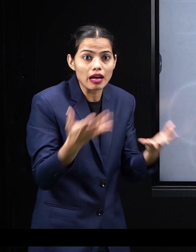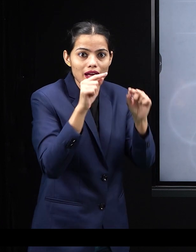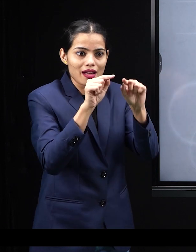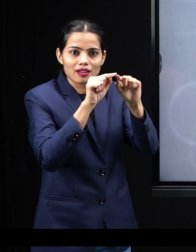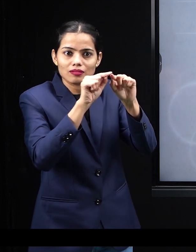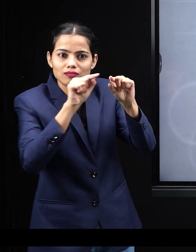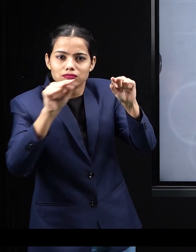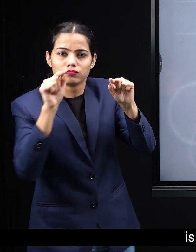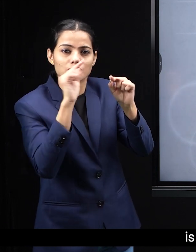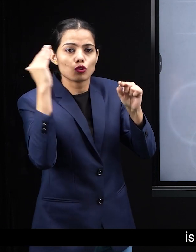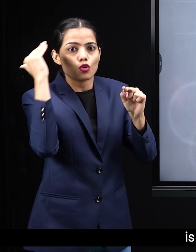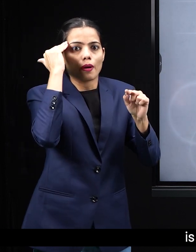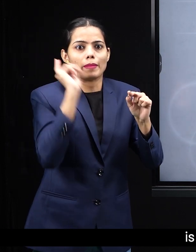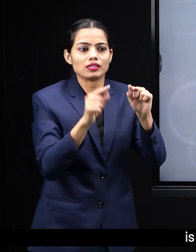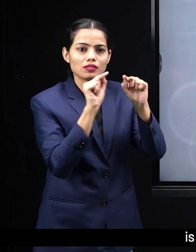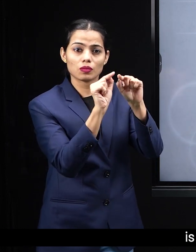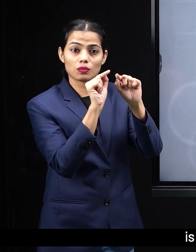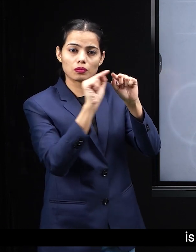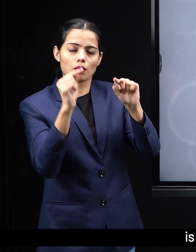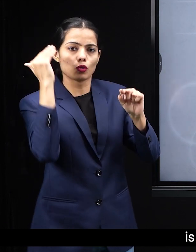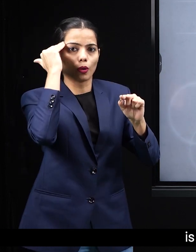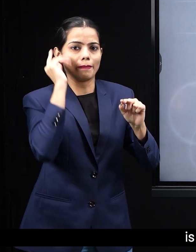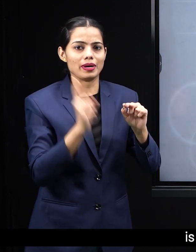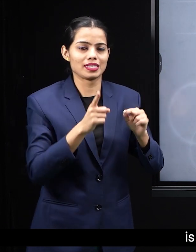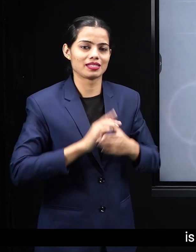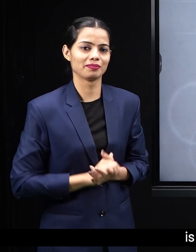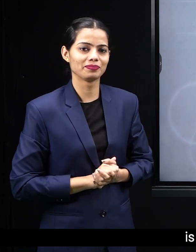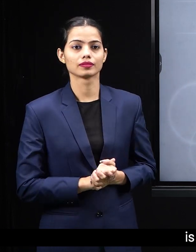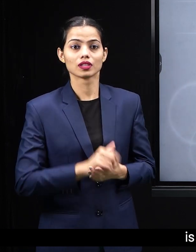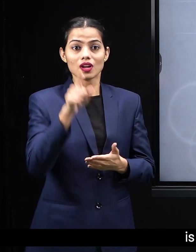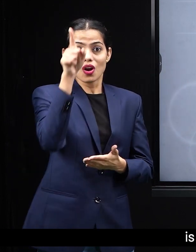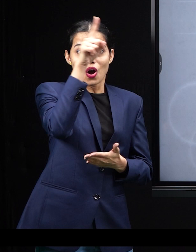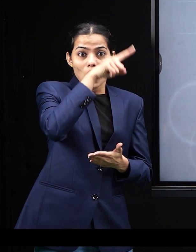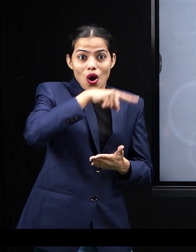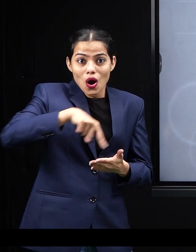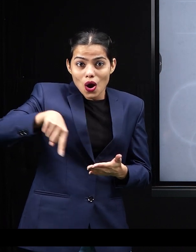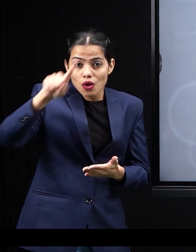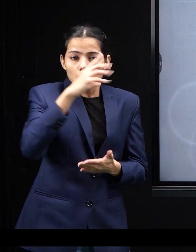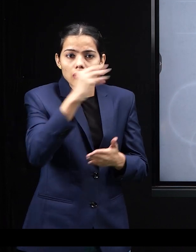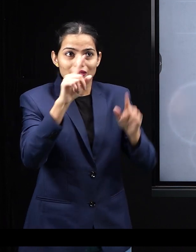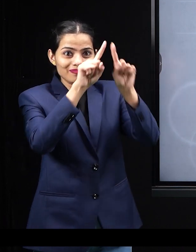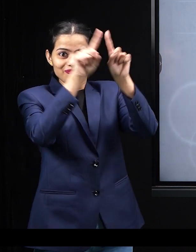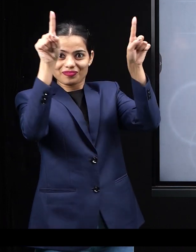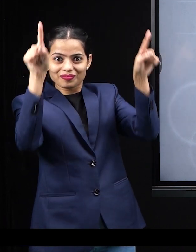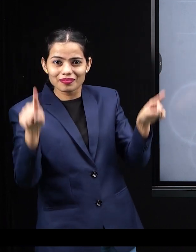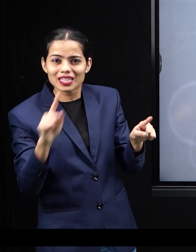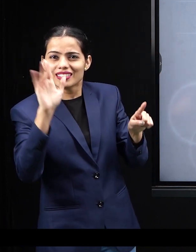the circle is known as the radius of the circle. Interior and exterior of a